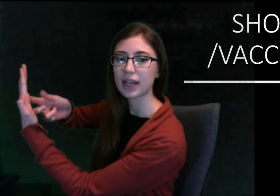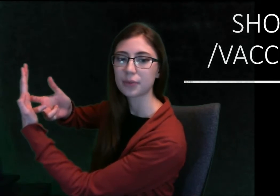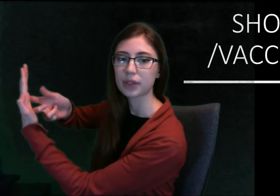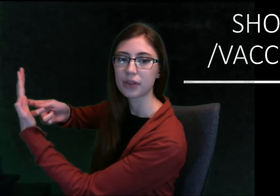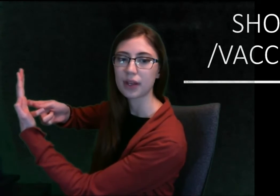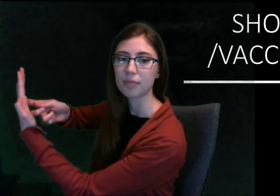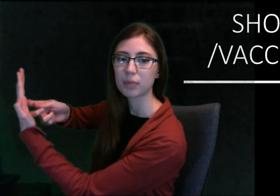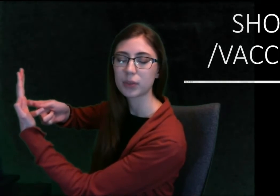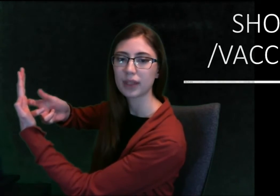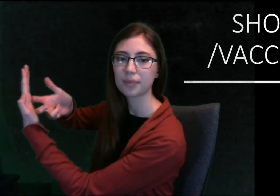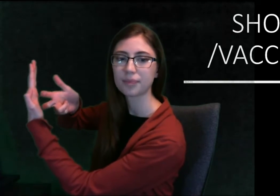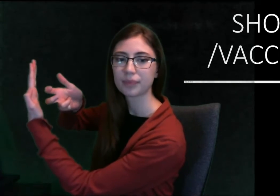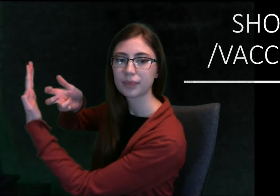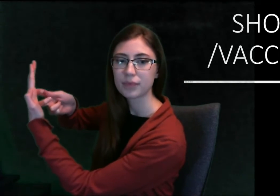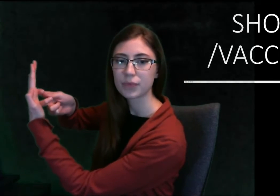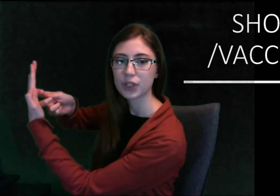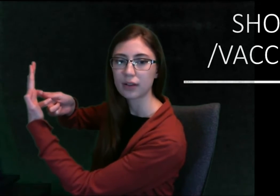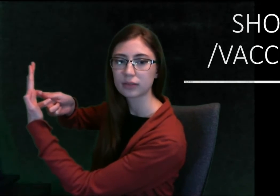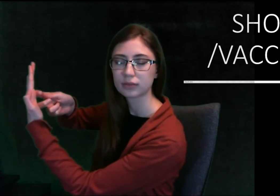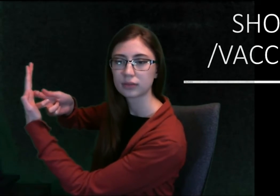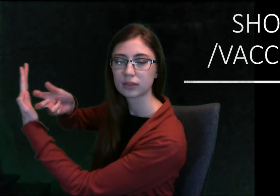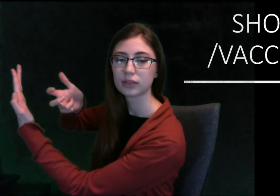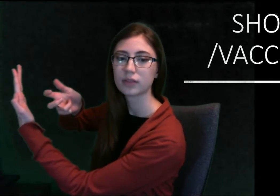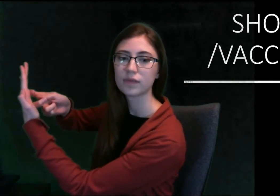with your thumb in between them. Shot. Vaccine.